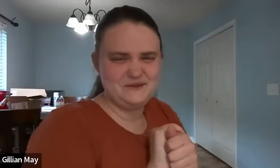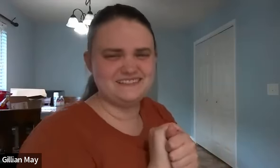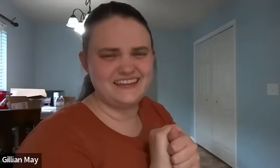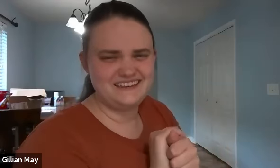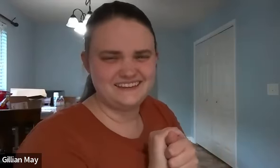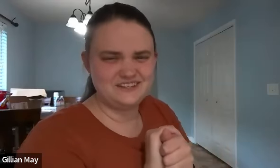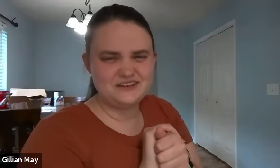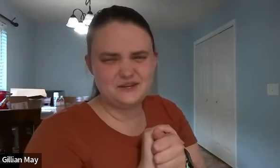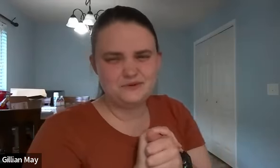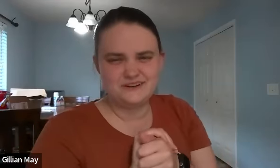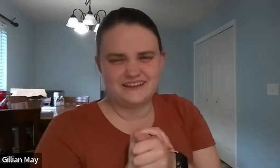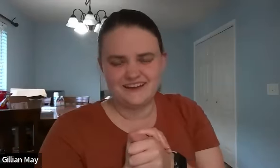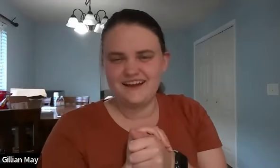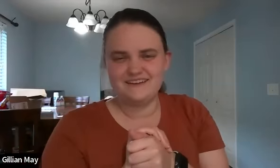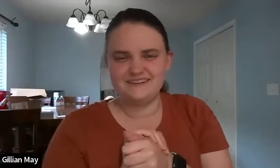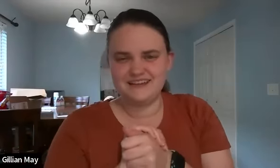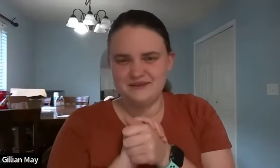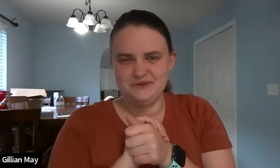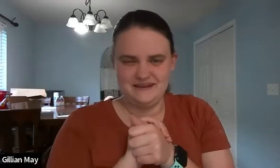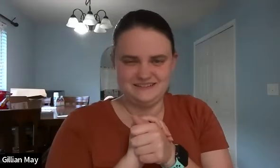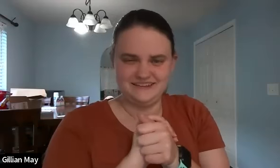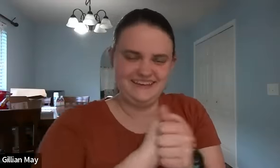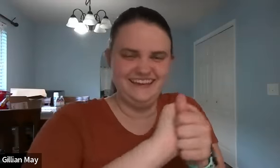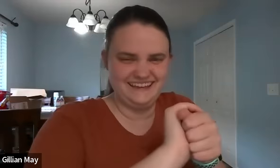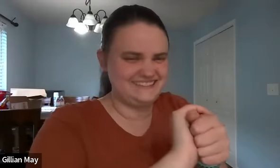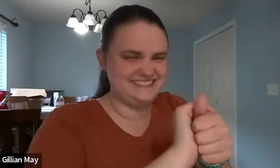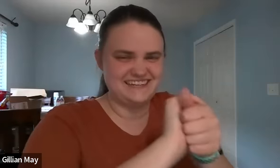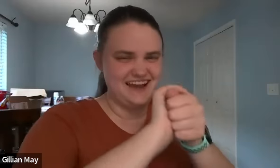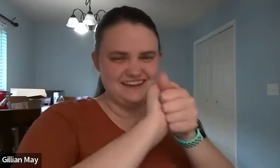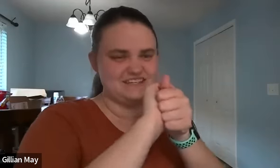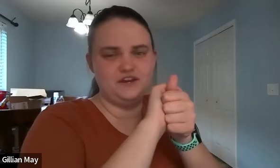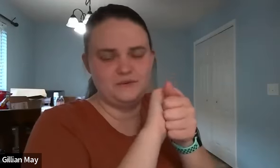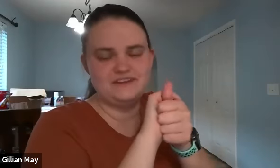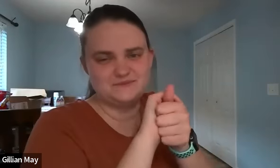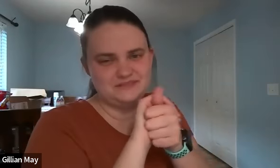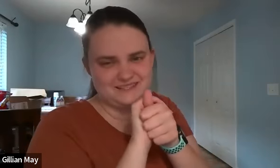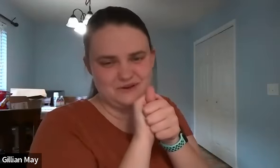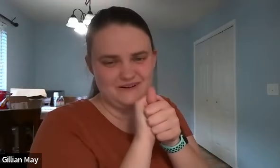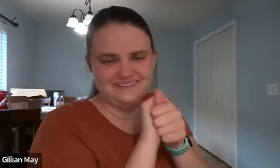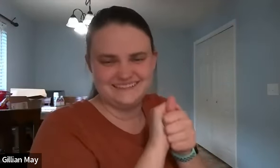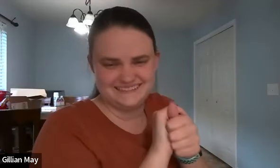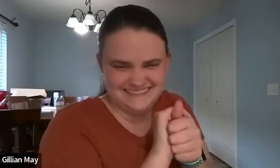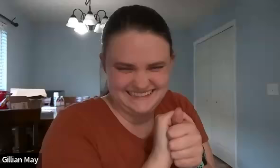Miss Katie, your keyboard cannot type correctly. It's just not, it's like, no, we have to spell things wrong.